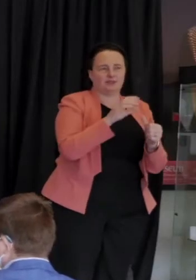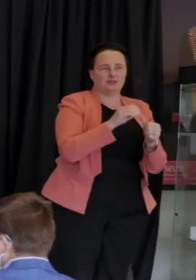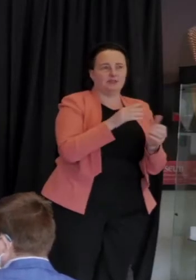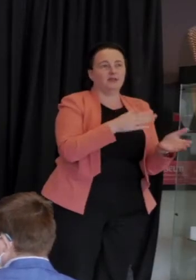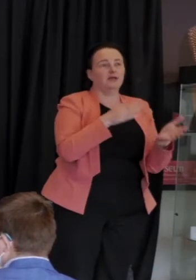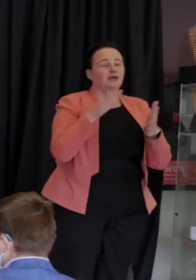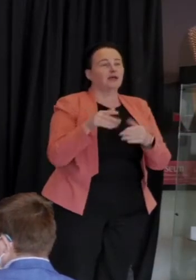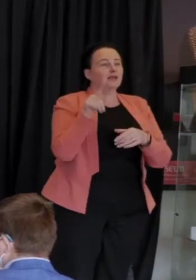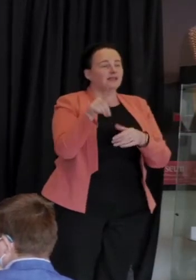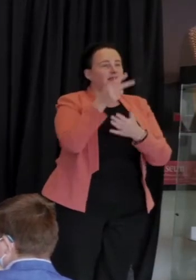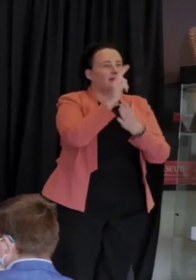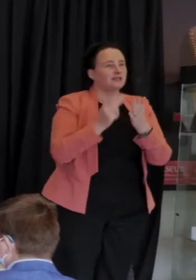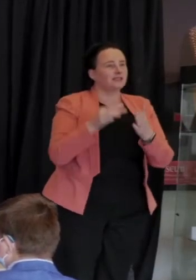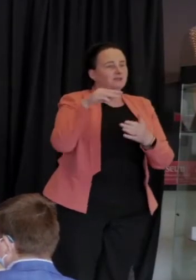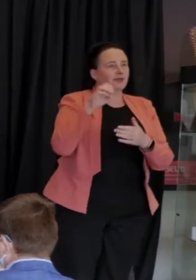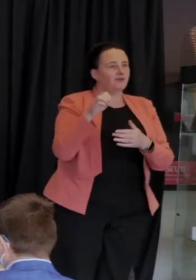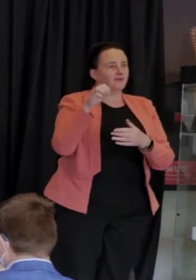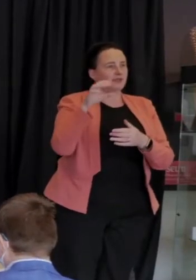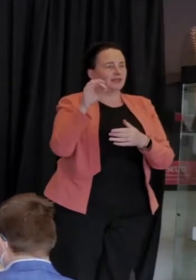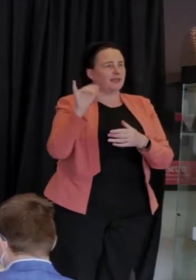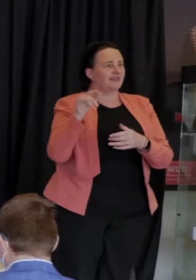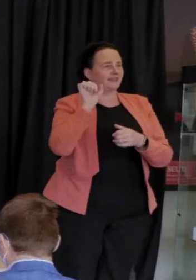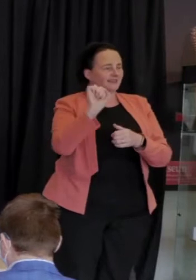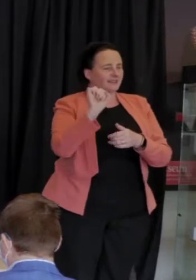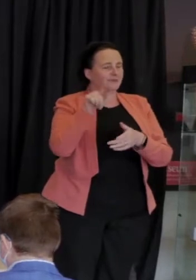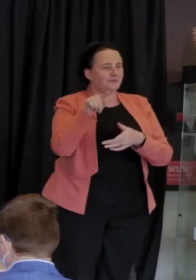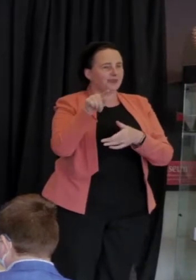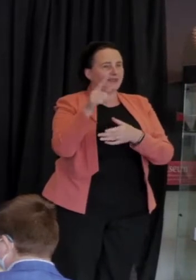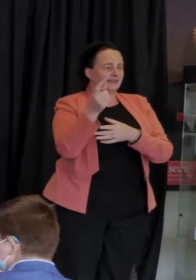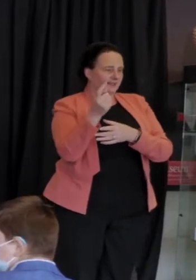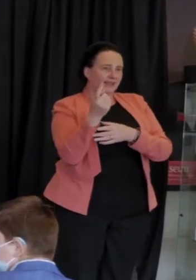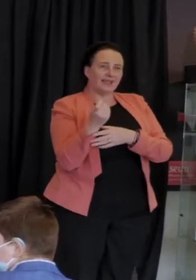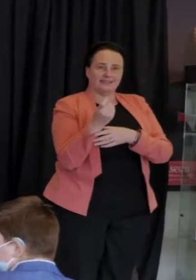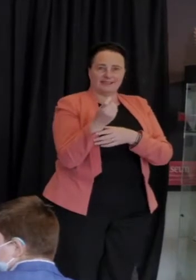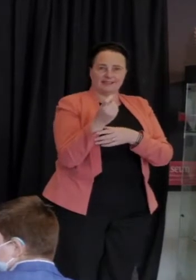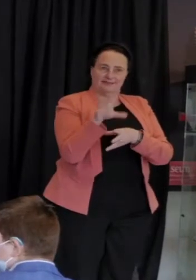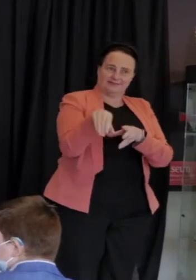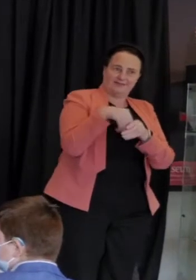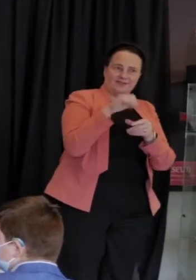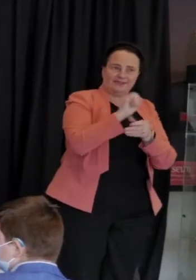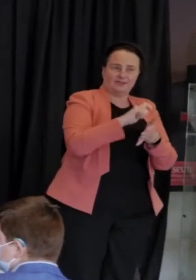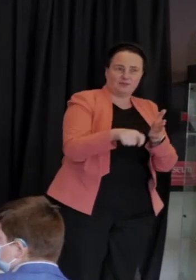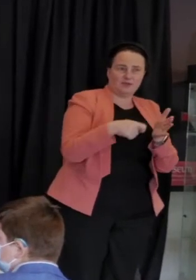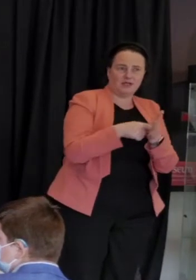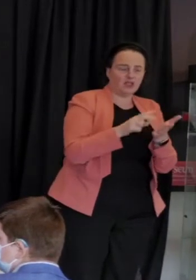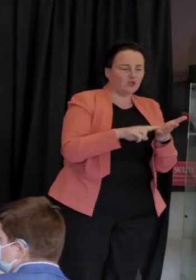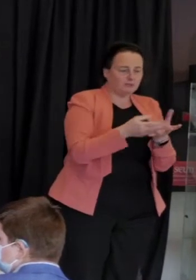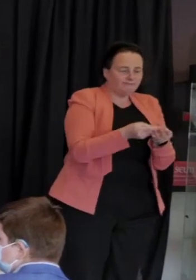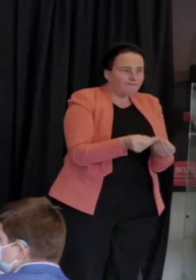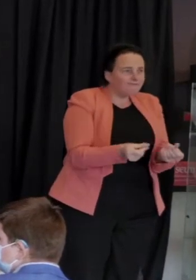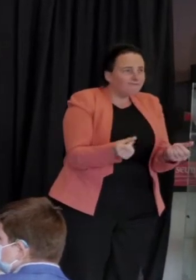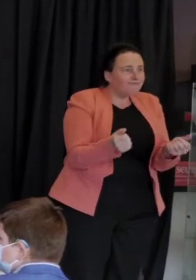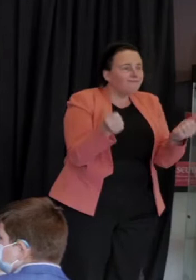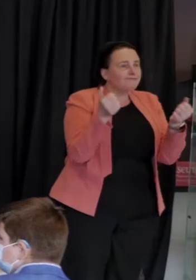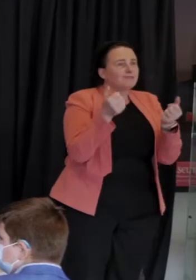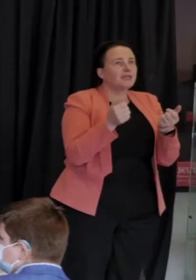McKinney, as guest curator on this project, the idea of using found materials, because a lot of the materials that you see